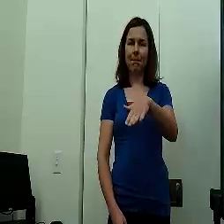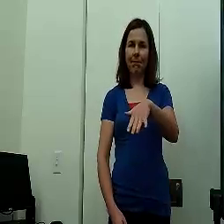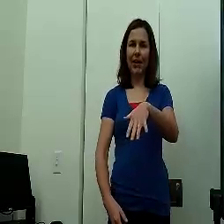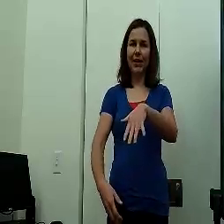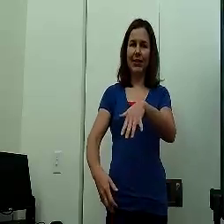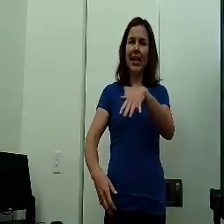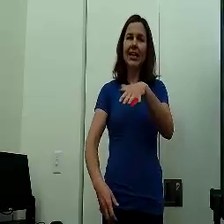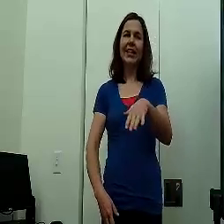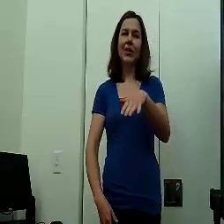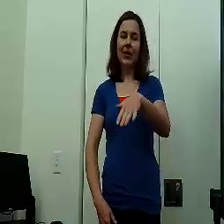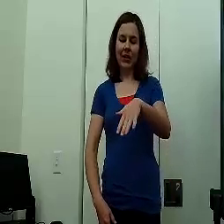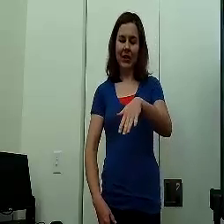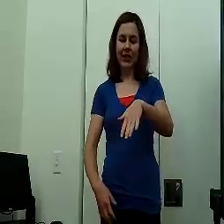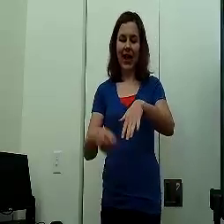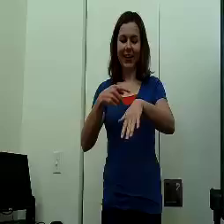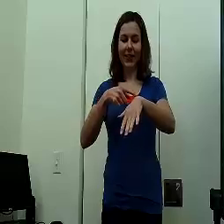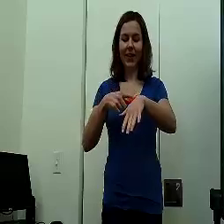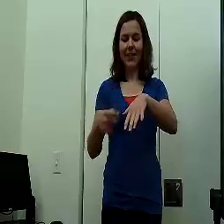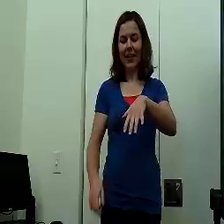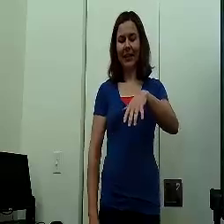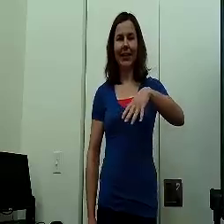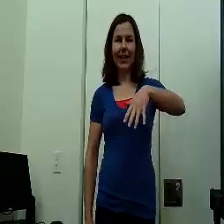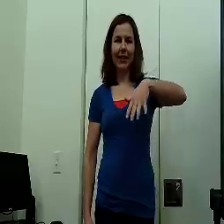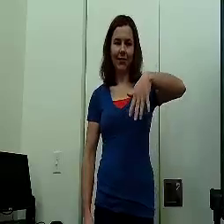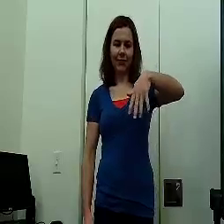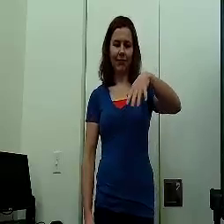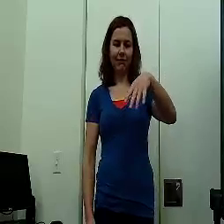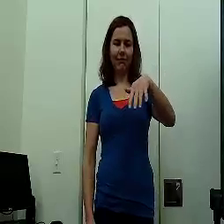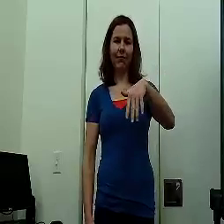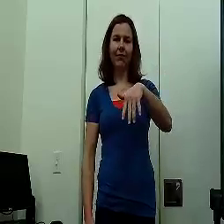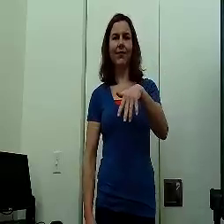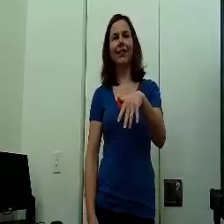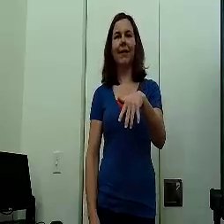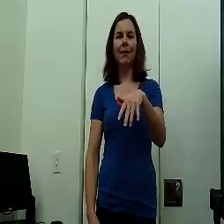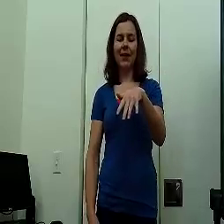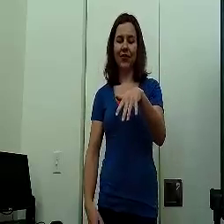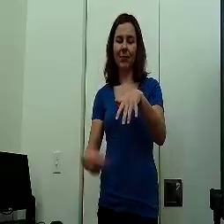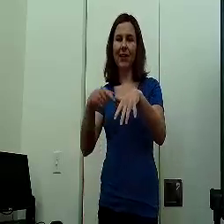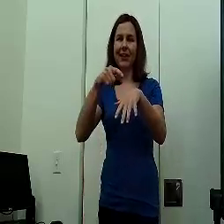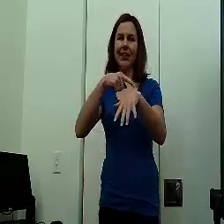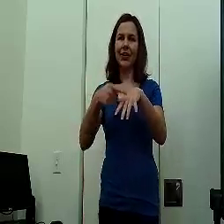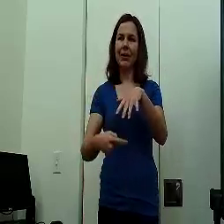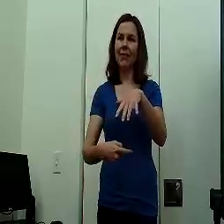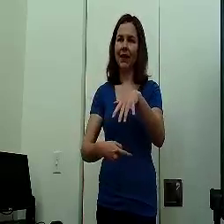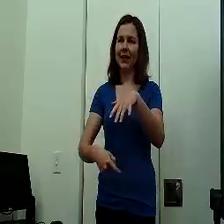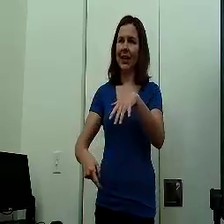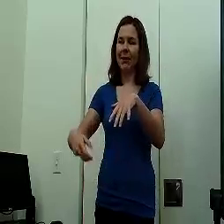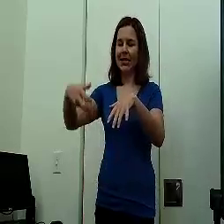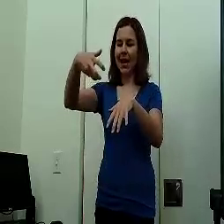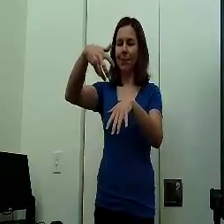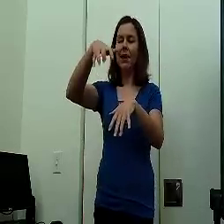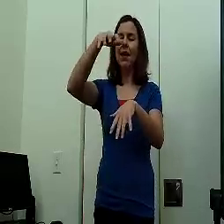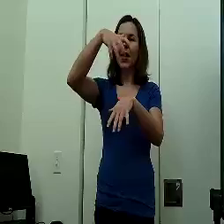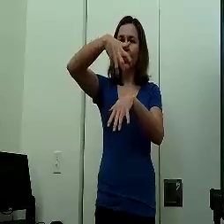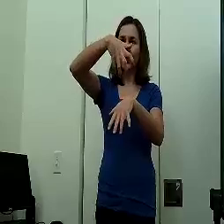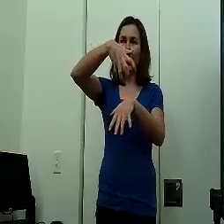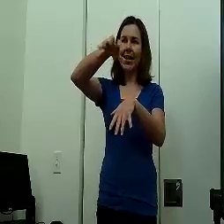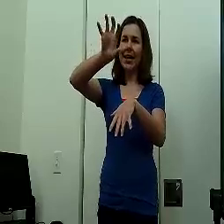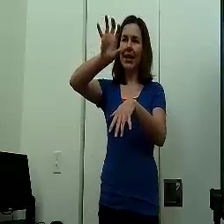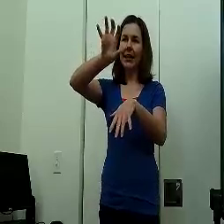Yep, very close. So yeah, your left hand is kind of limp-ish because it's the grapevine that's coming down, and then your right hand